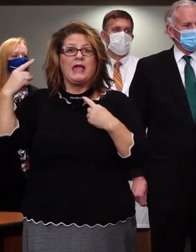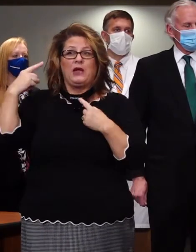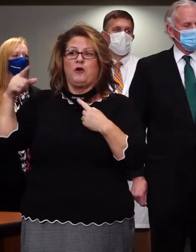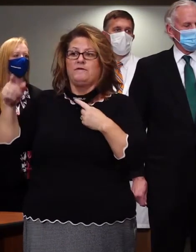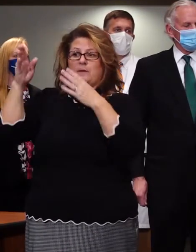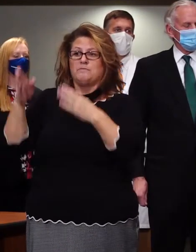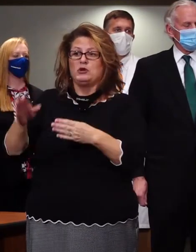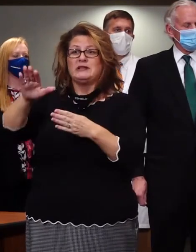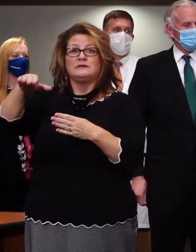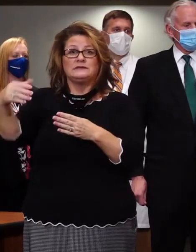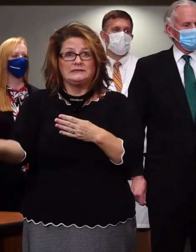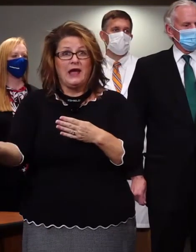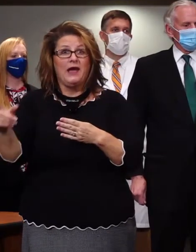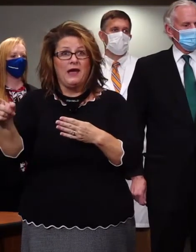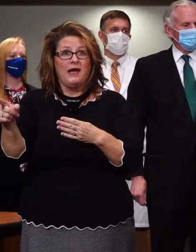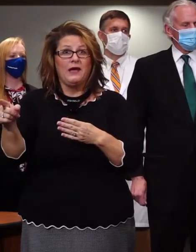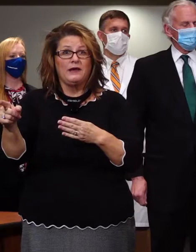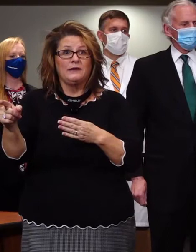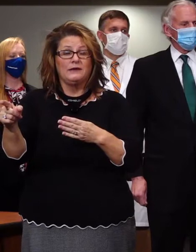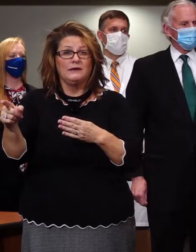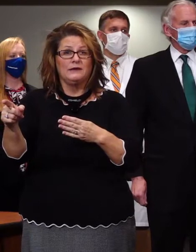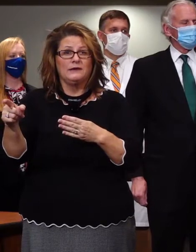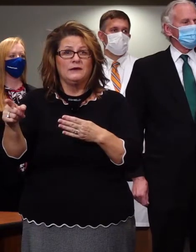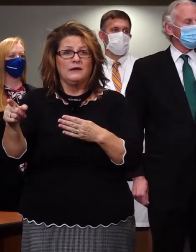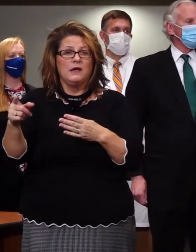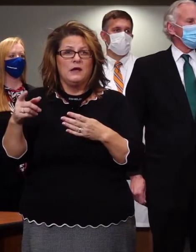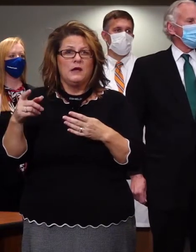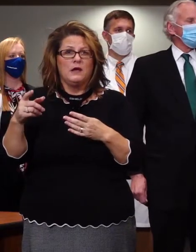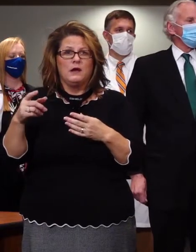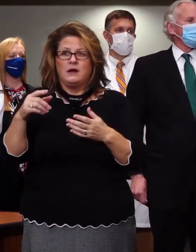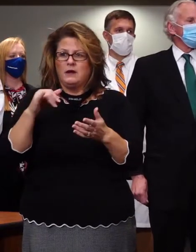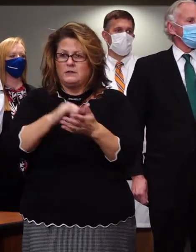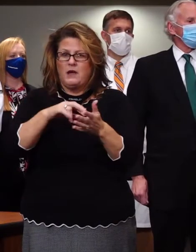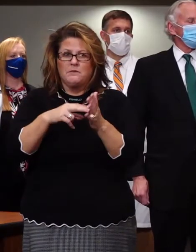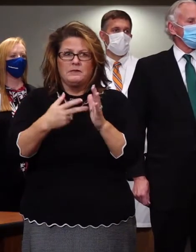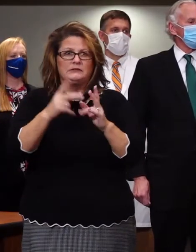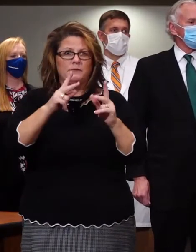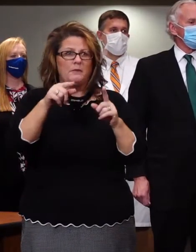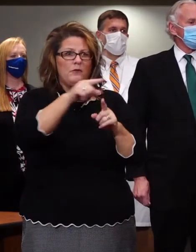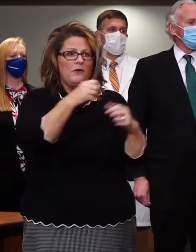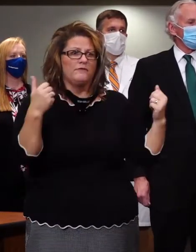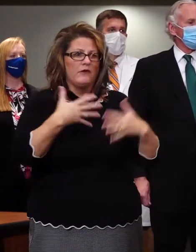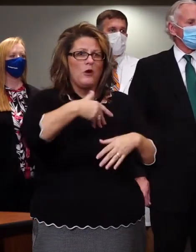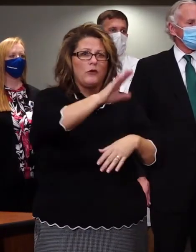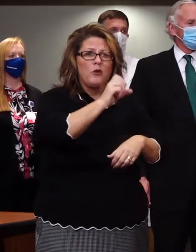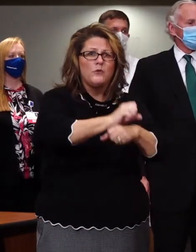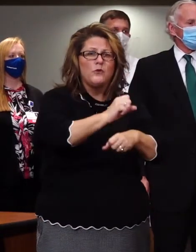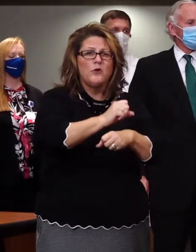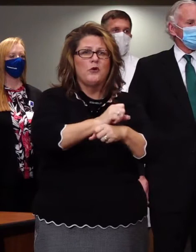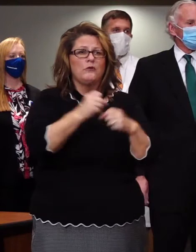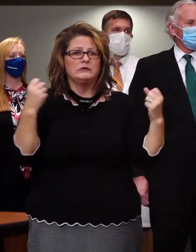every community member that is at fear of going to work or for fear of sending their children to